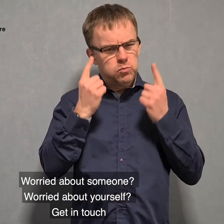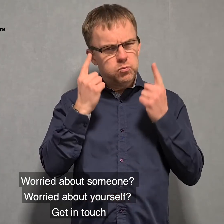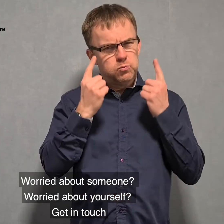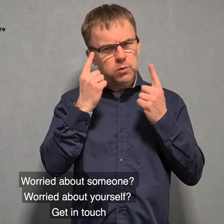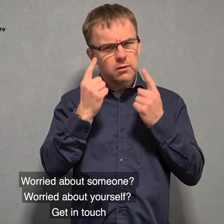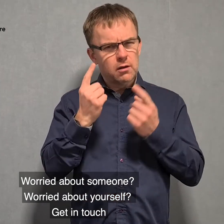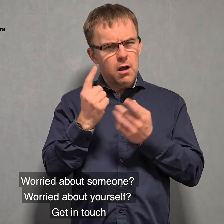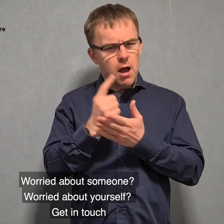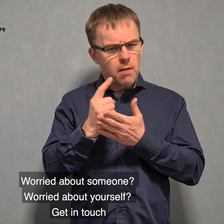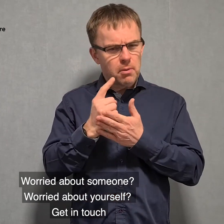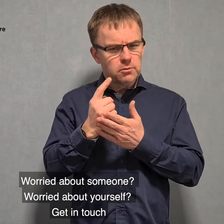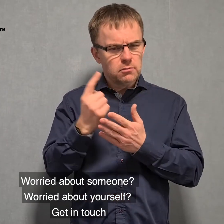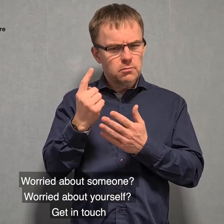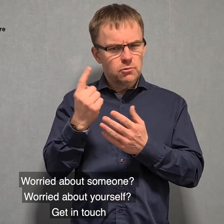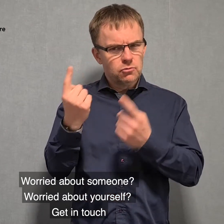Worried about someone?